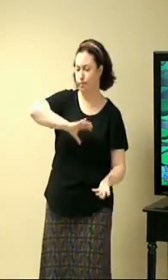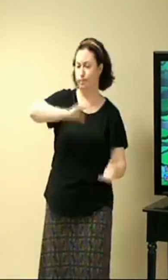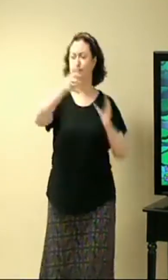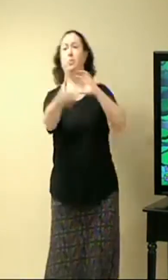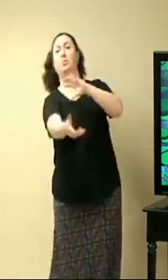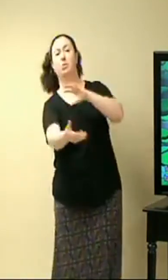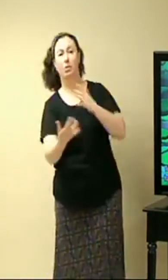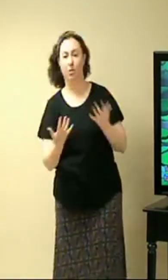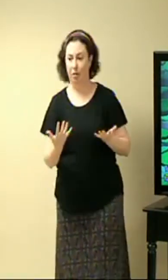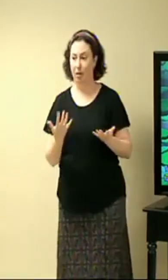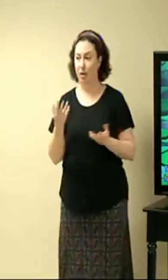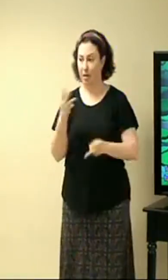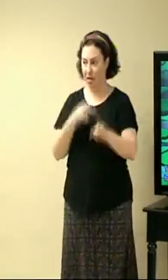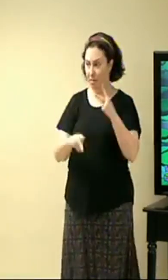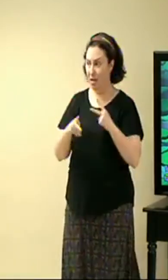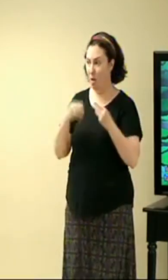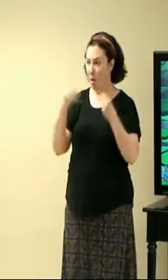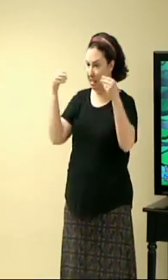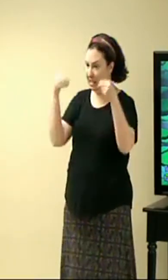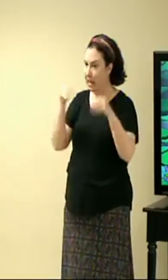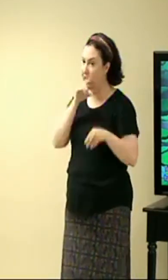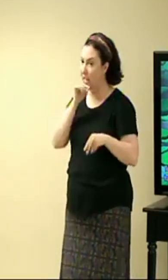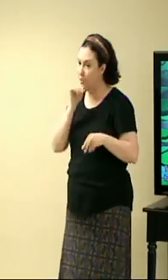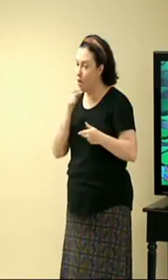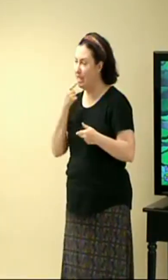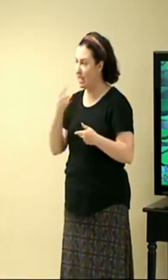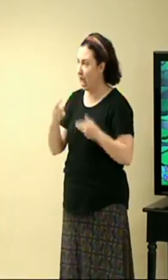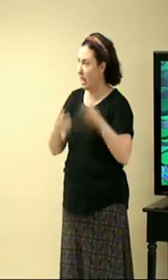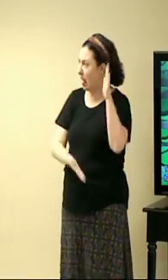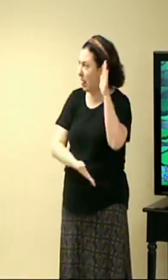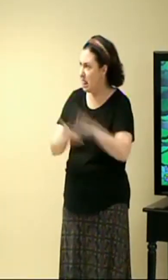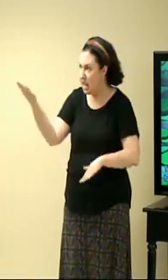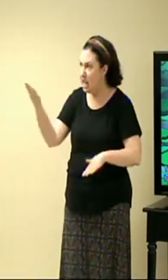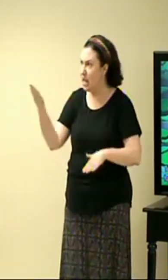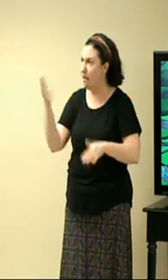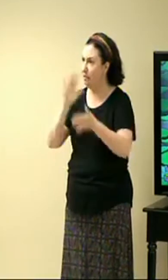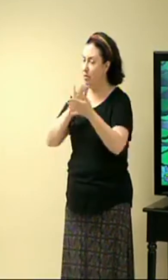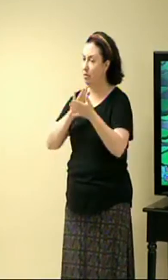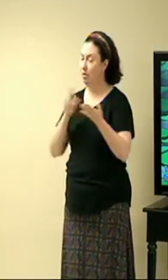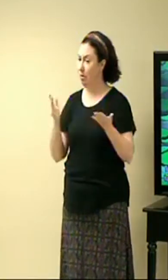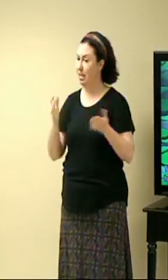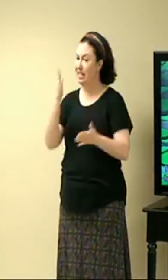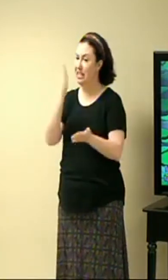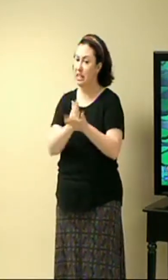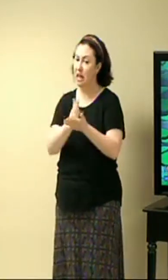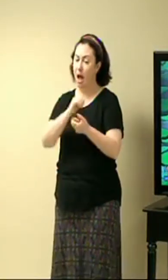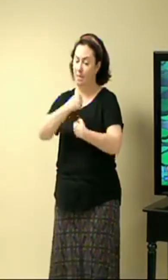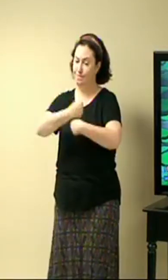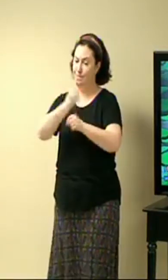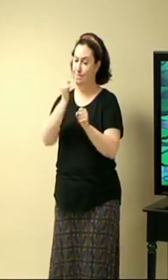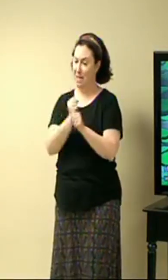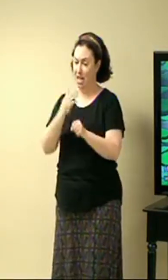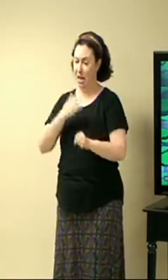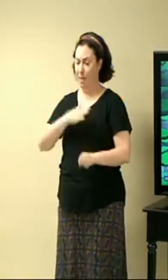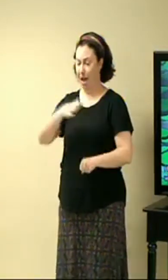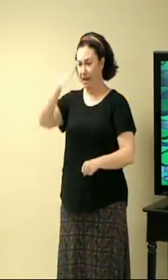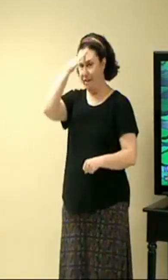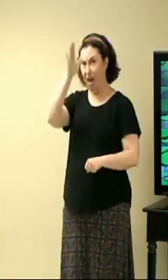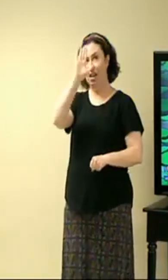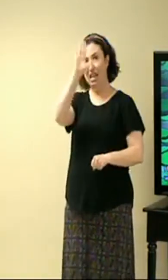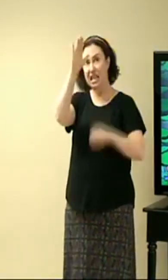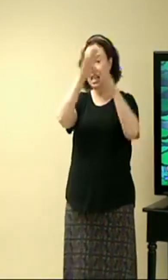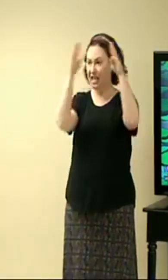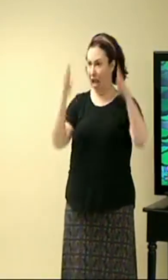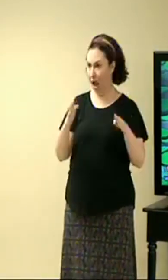he said, get these out of here. Stop turning my father's house into a market. His disciples remembered that it is